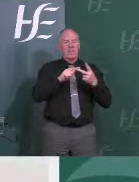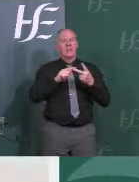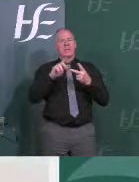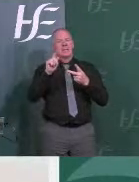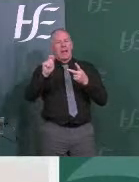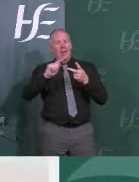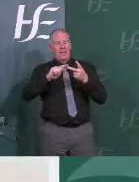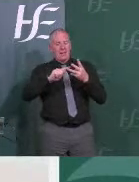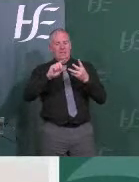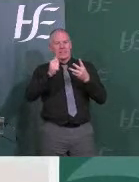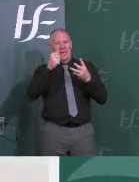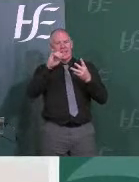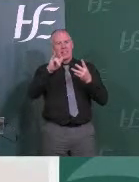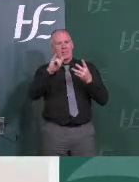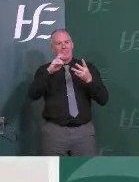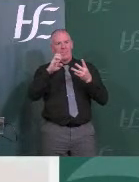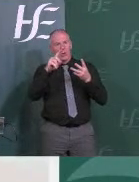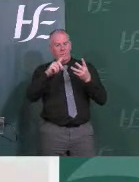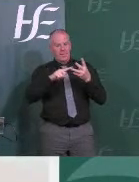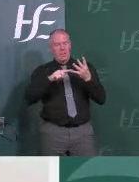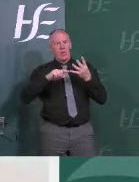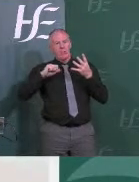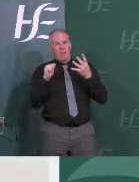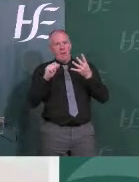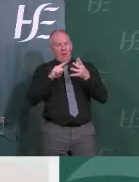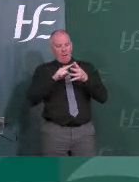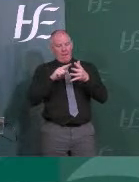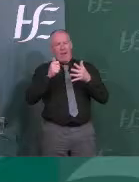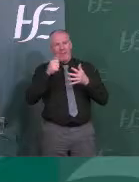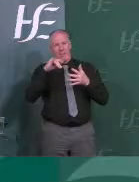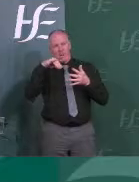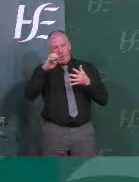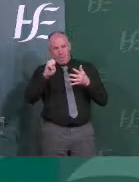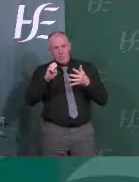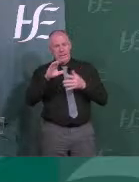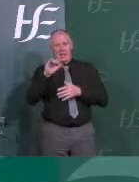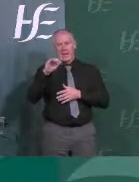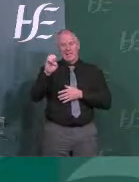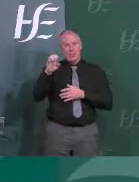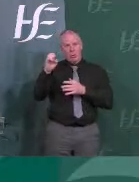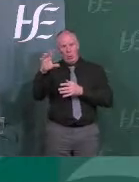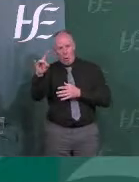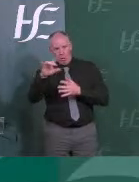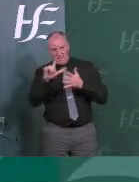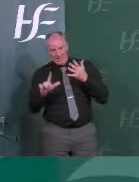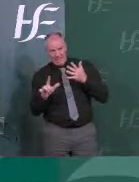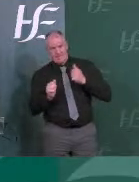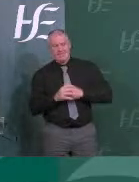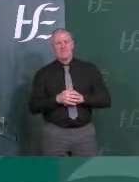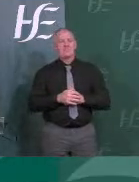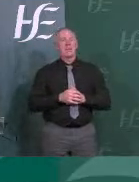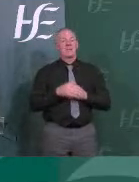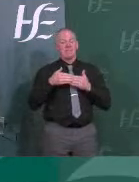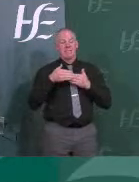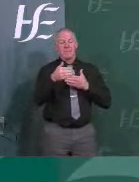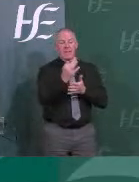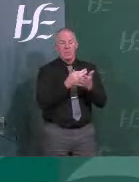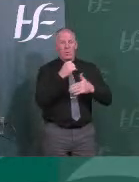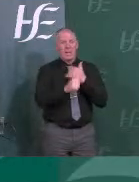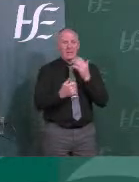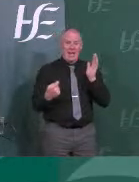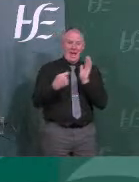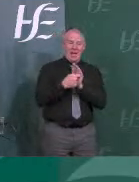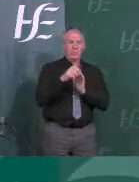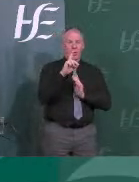Sandyford, also in Donegal, Athlone, Laois and Cork. And over the next few days, we will open an additional site in